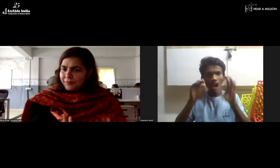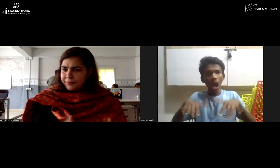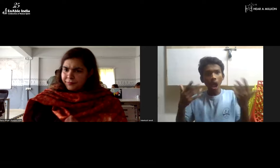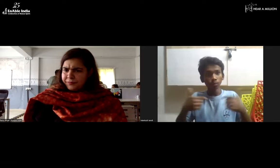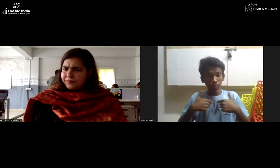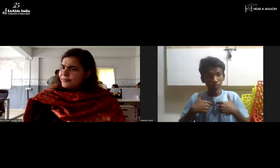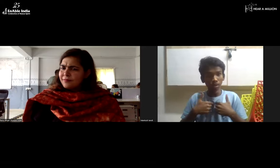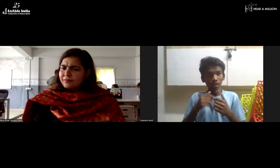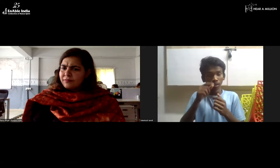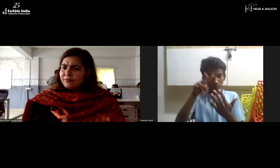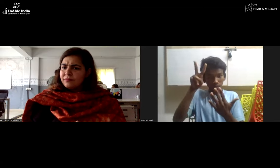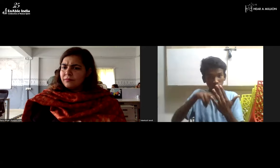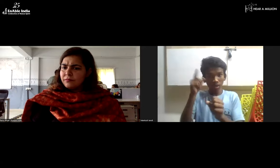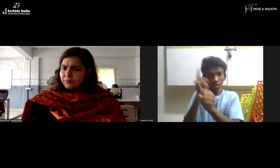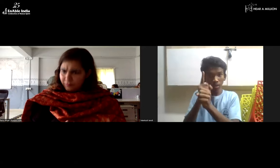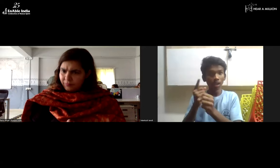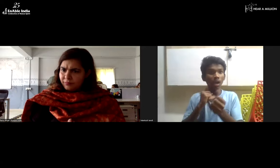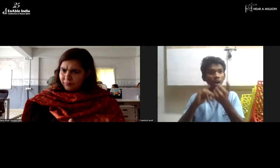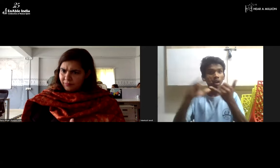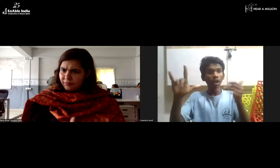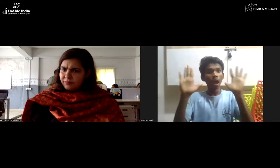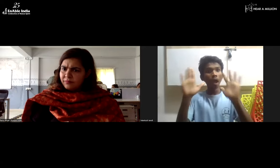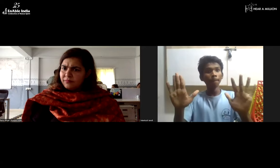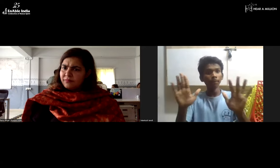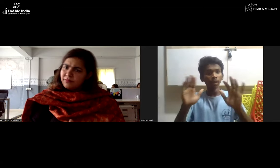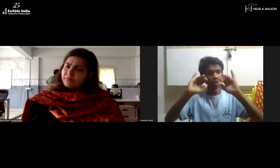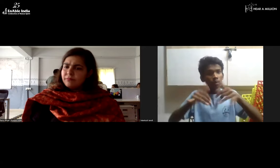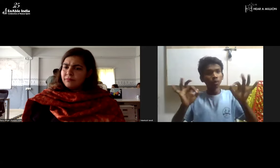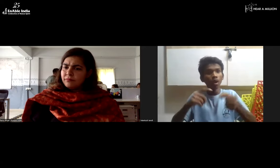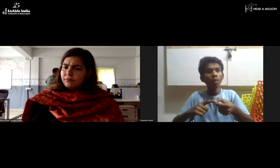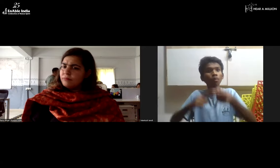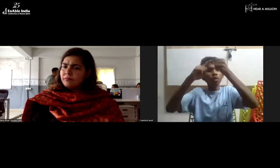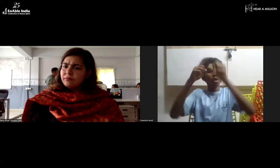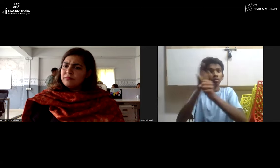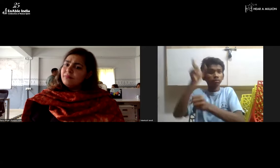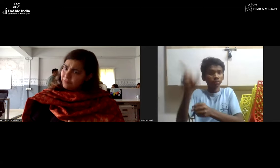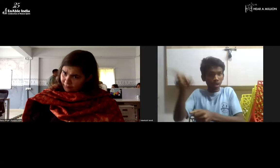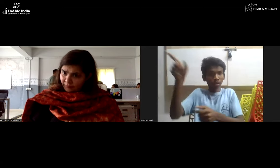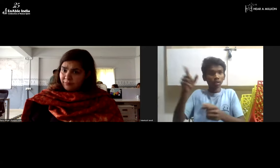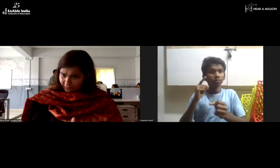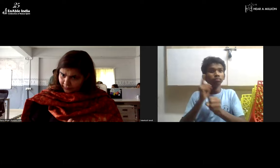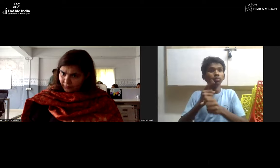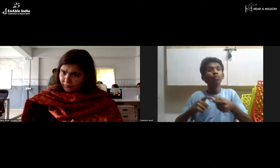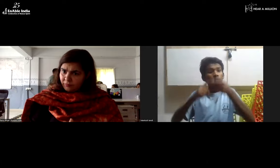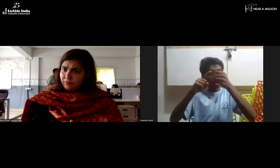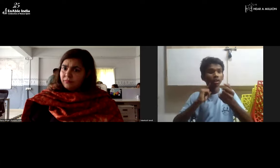Yeah, so I would develop something that so that I could match with the required,